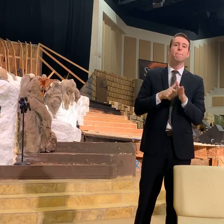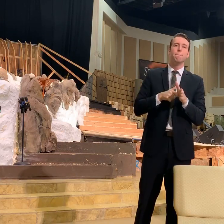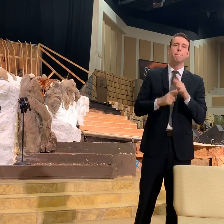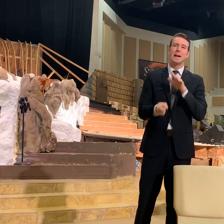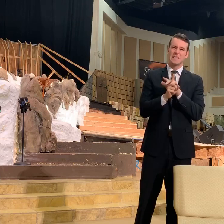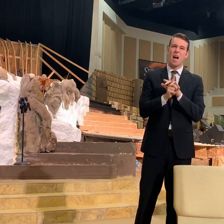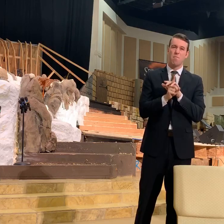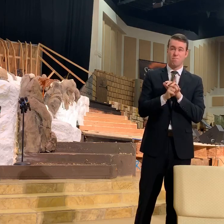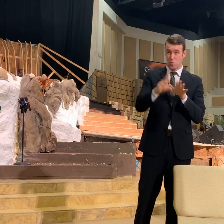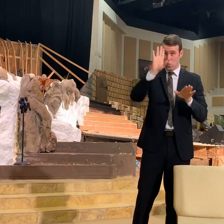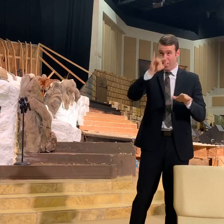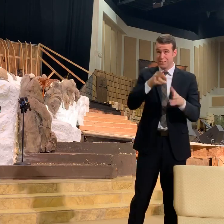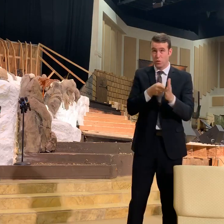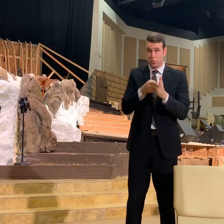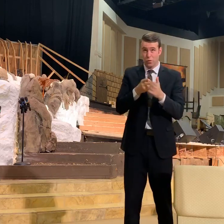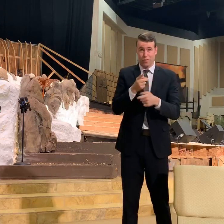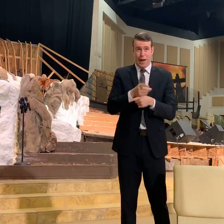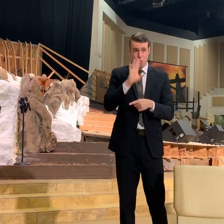How many know that's true?